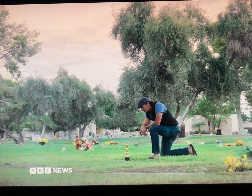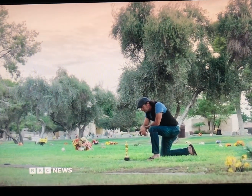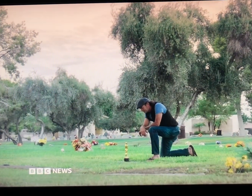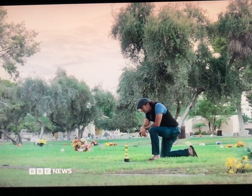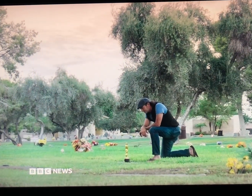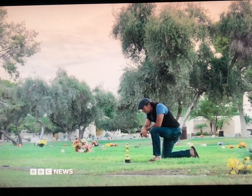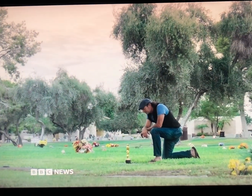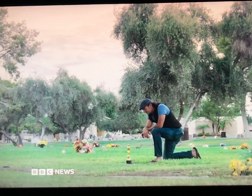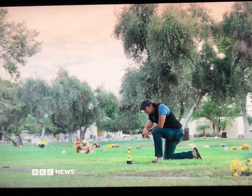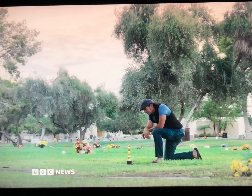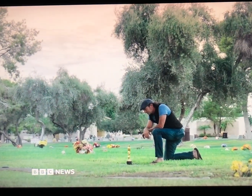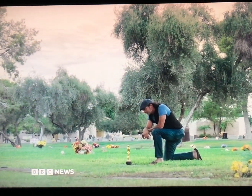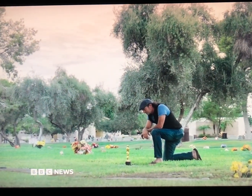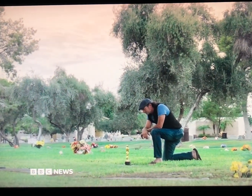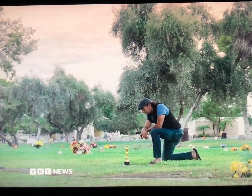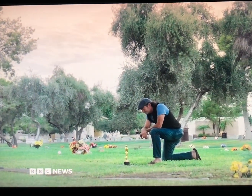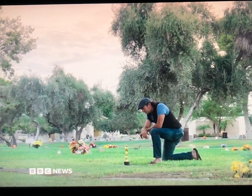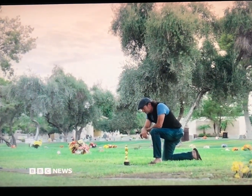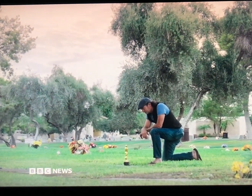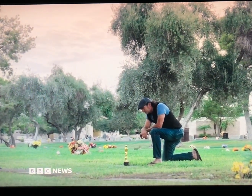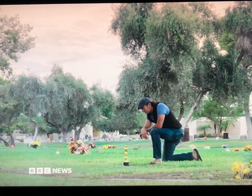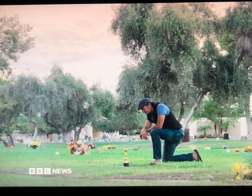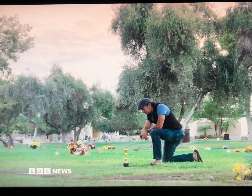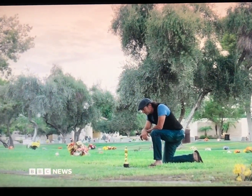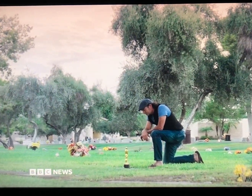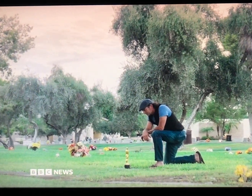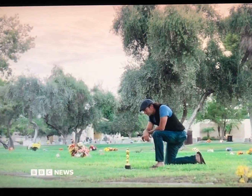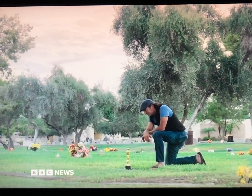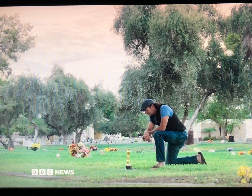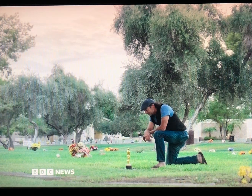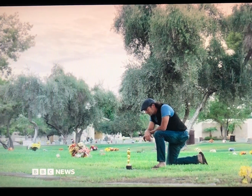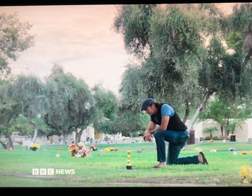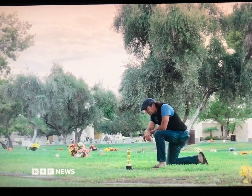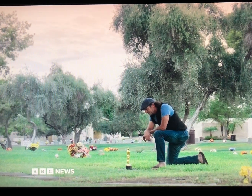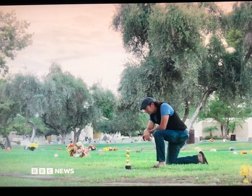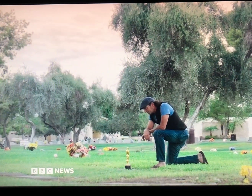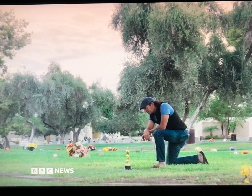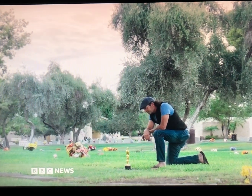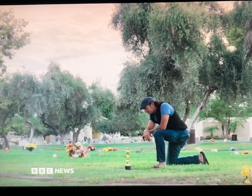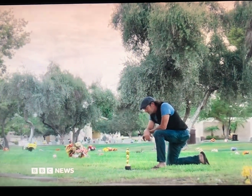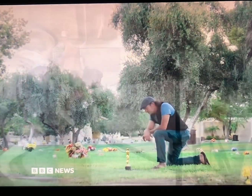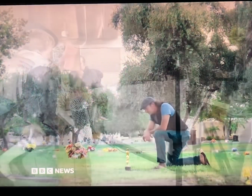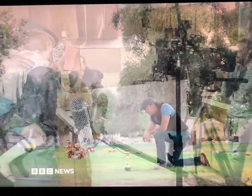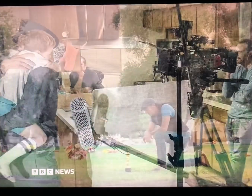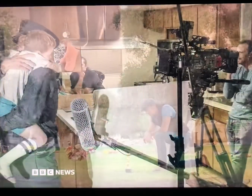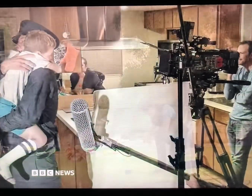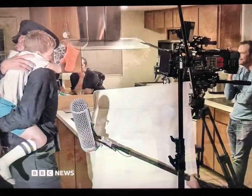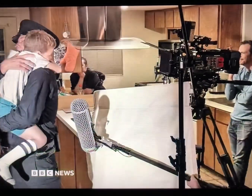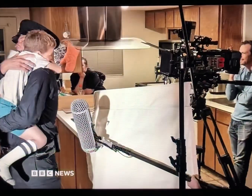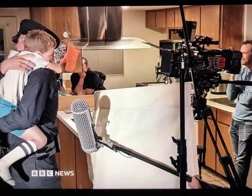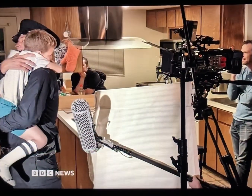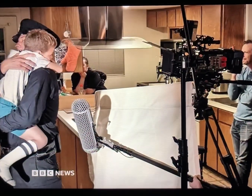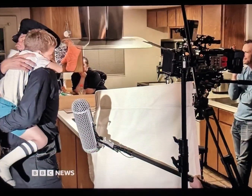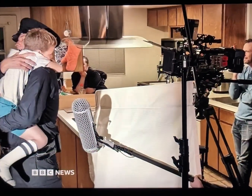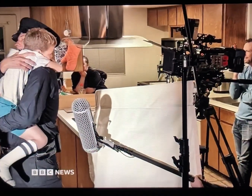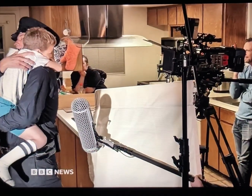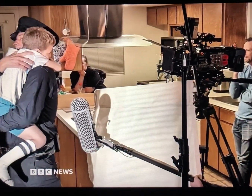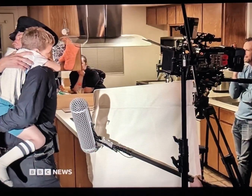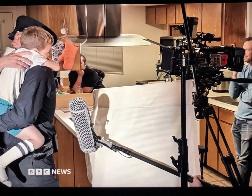to my father. And Troy Kotsur made this short Tribeca film because he wanted to show how his father's love helped him get to